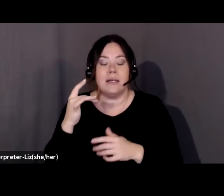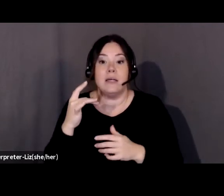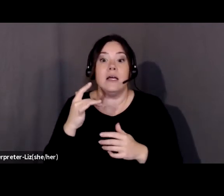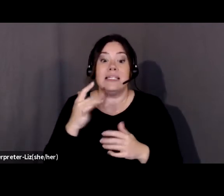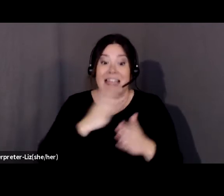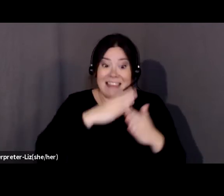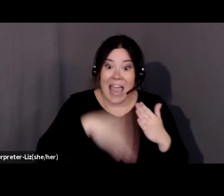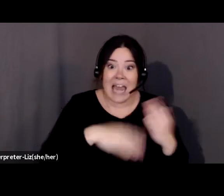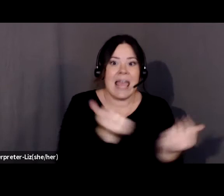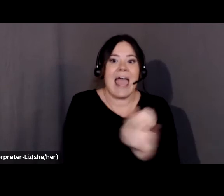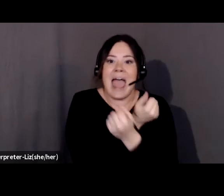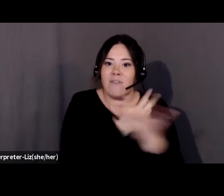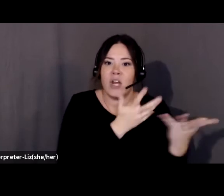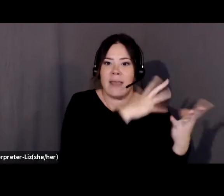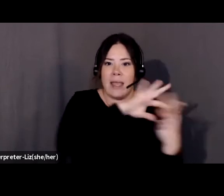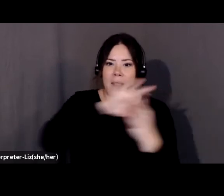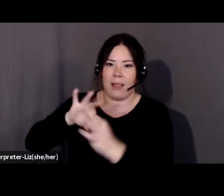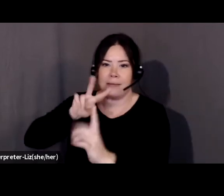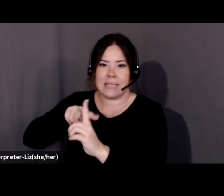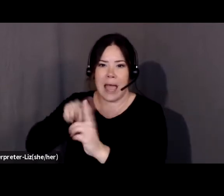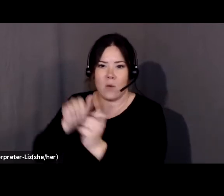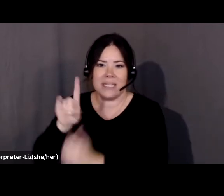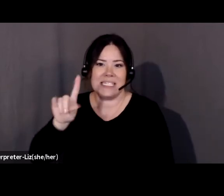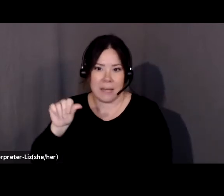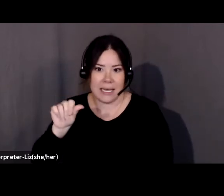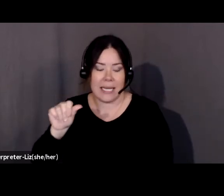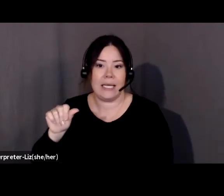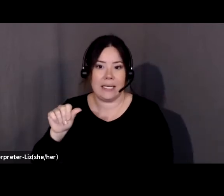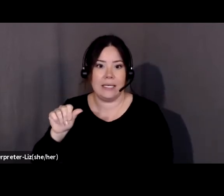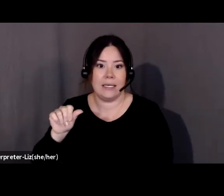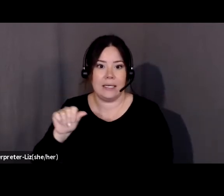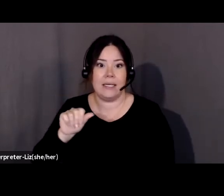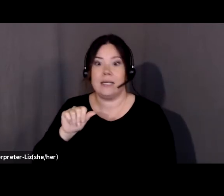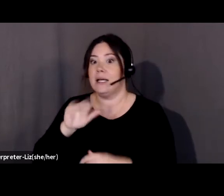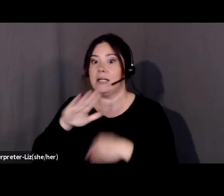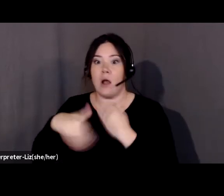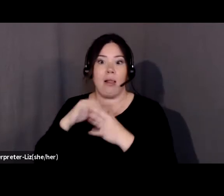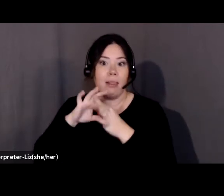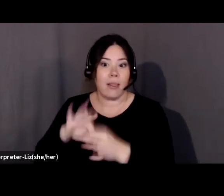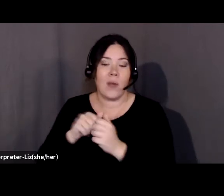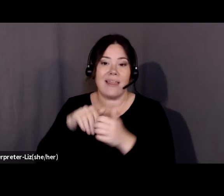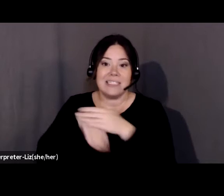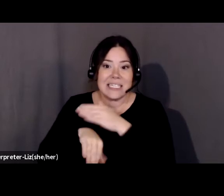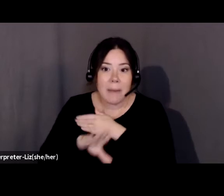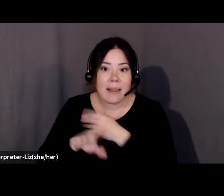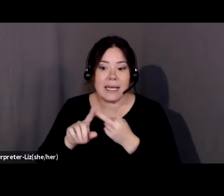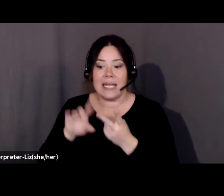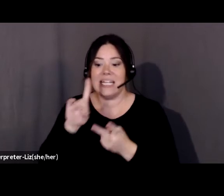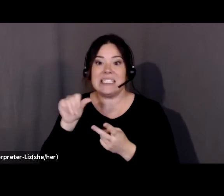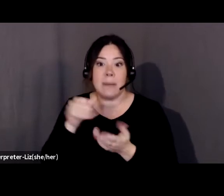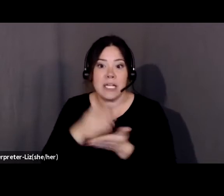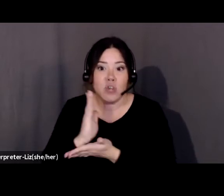disability. Everything is interconnected to accessibility, to disability justice,